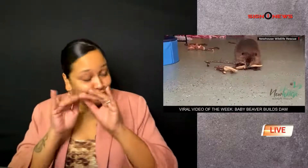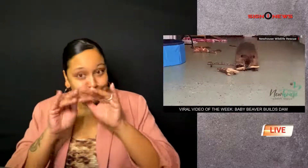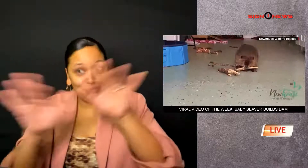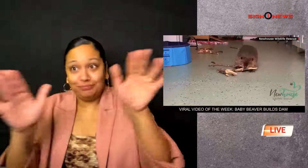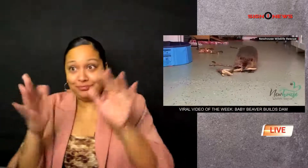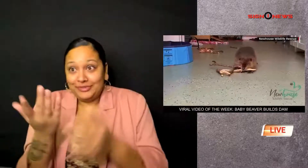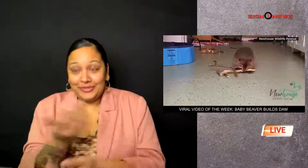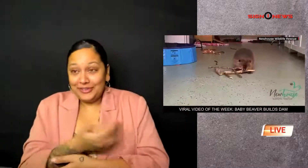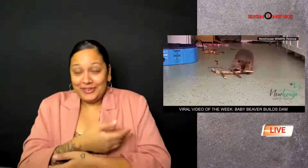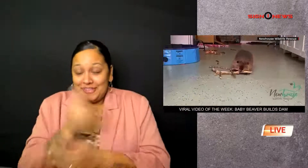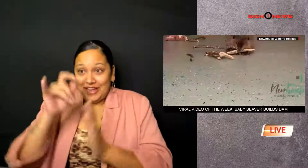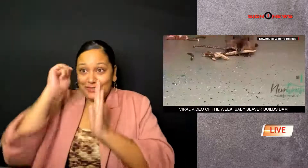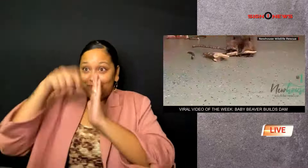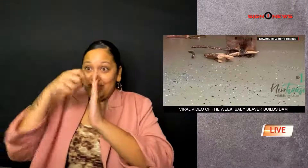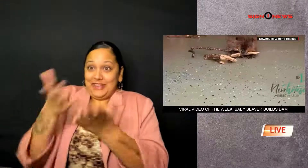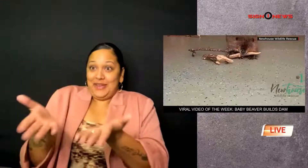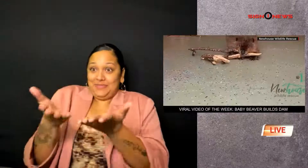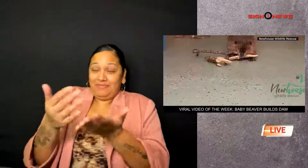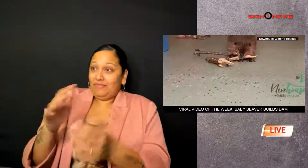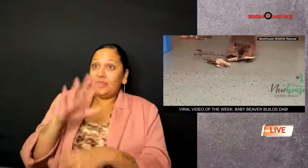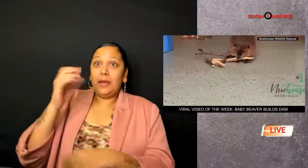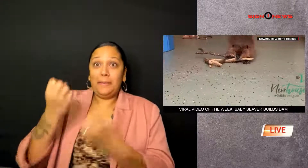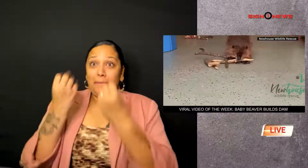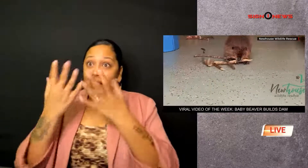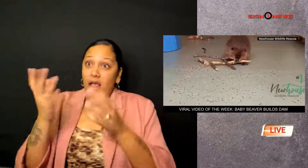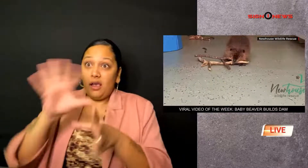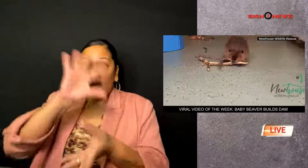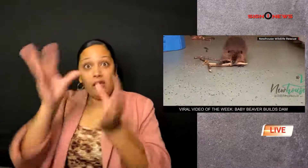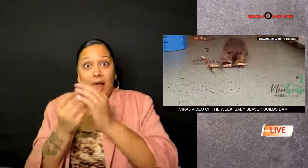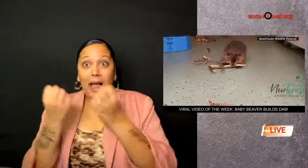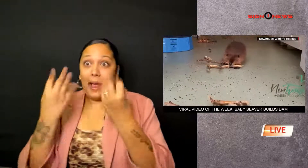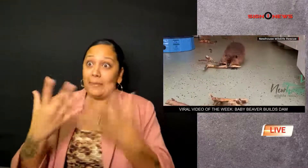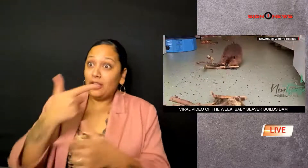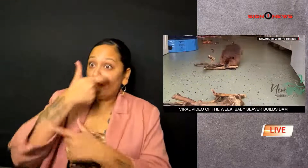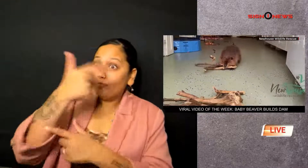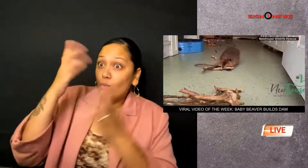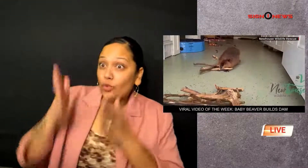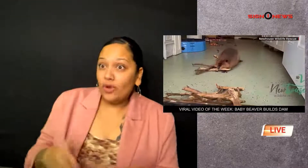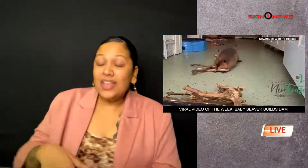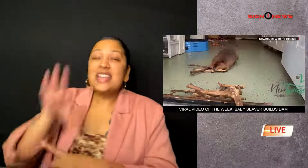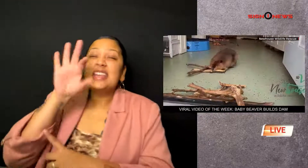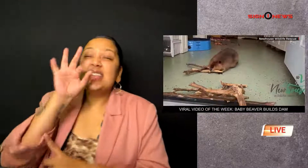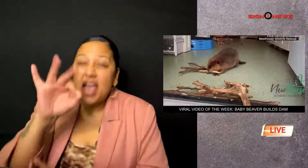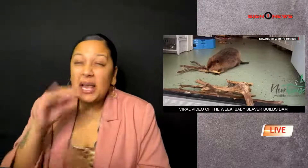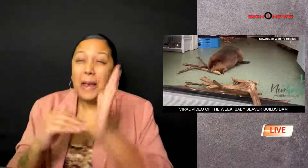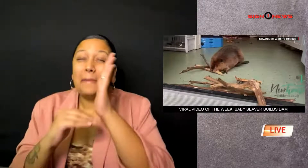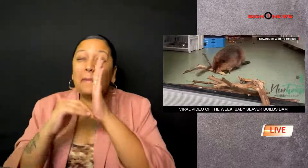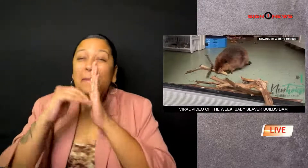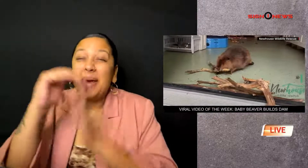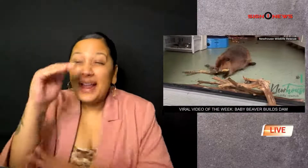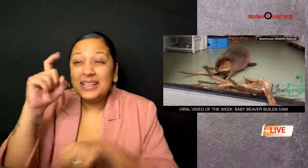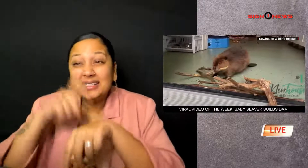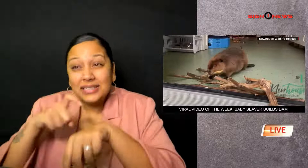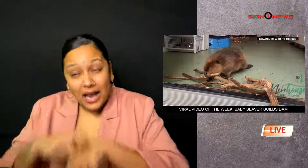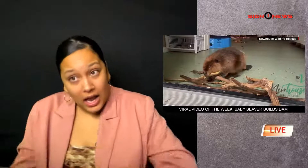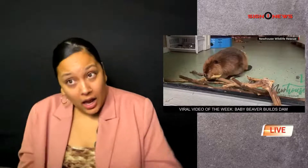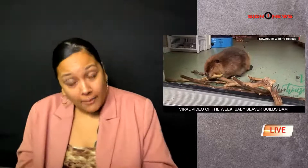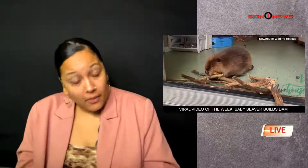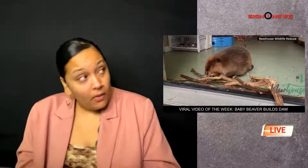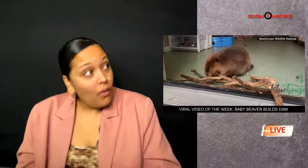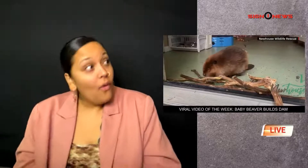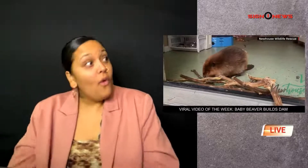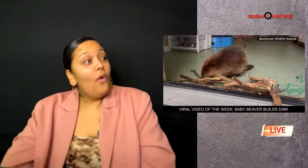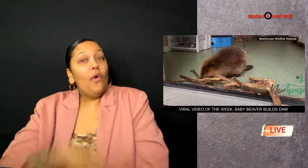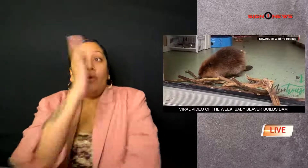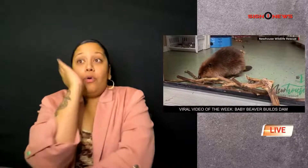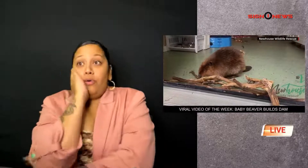The internet went crazy over this video. It has been viewed over 9 million